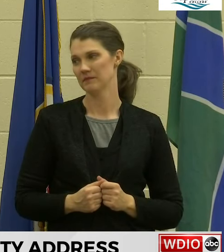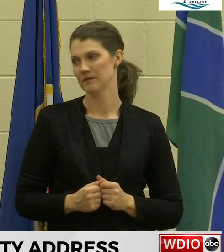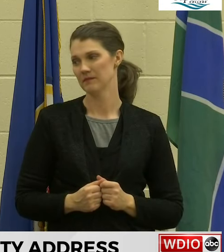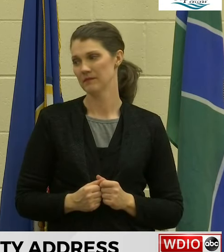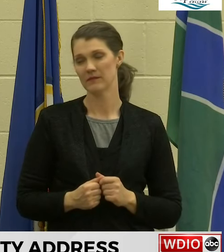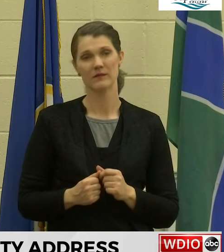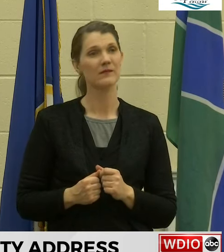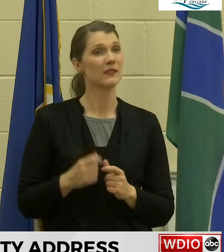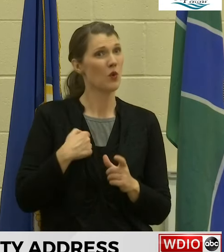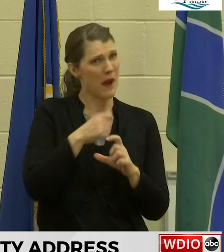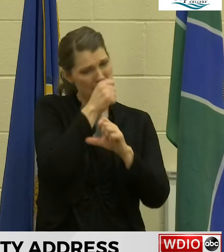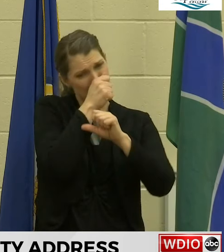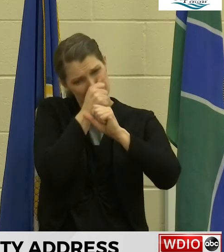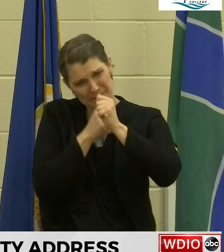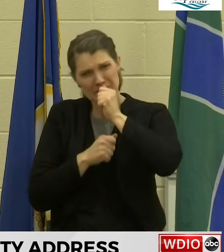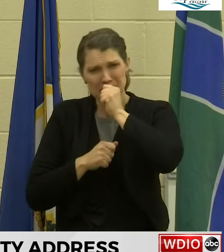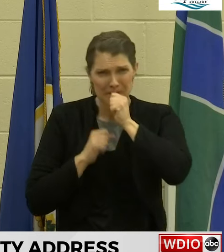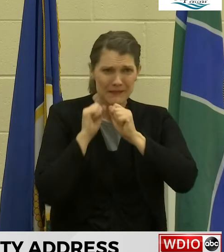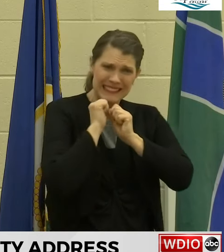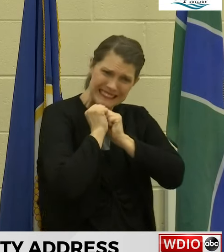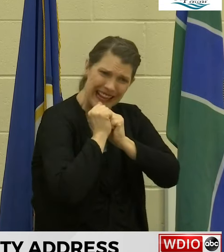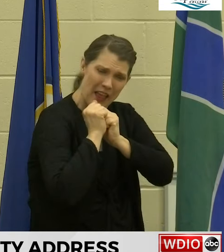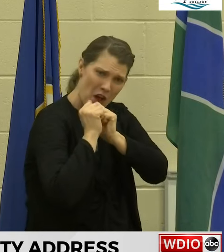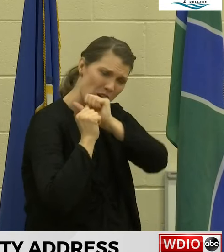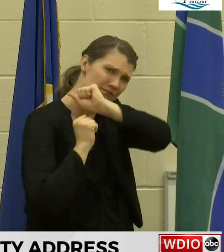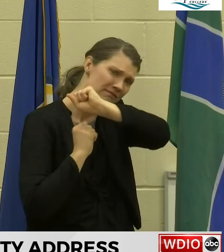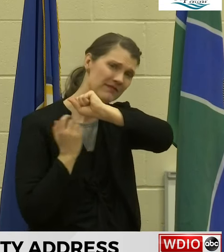It is a buddy system that works.